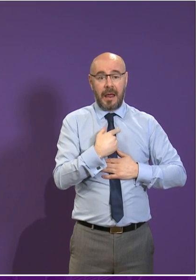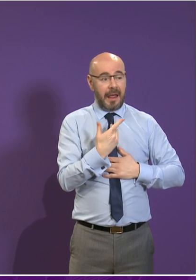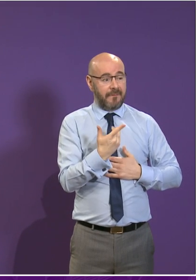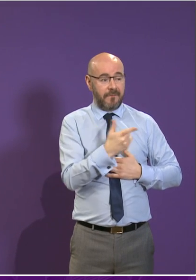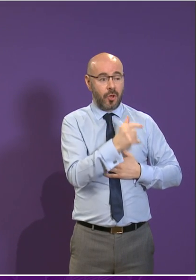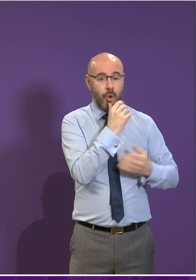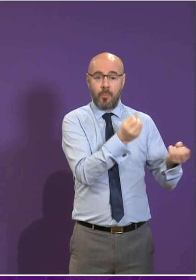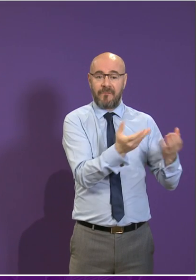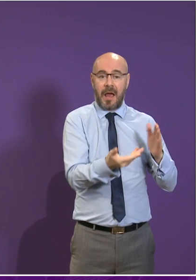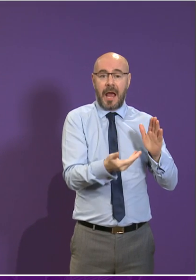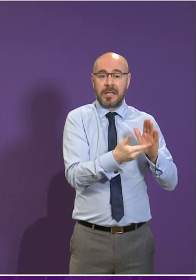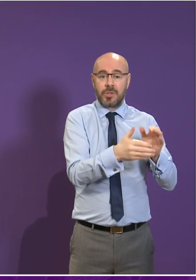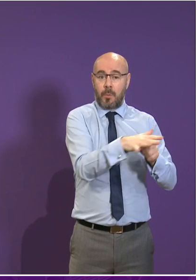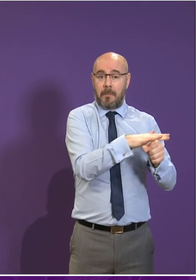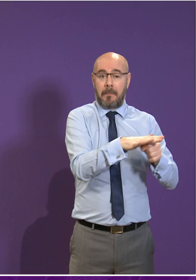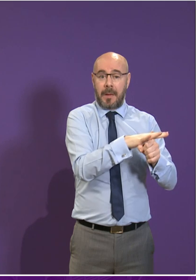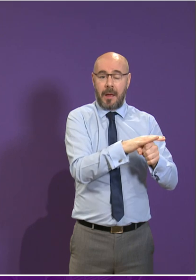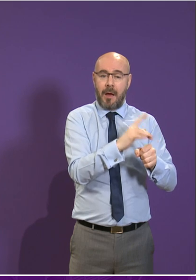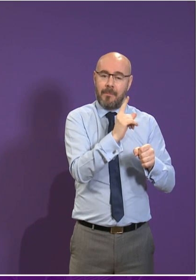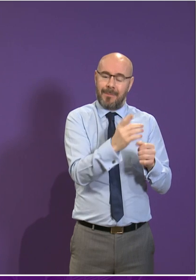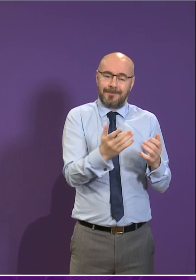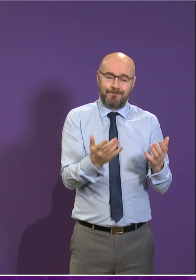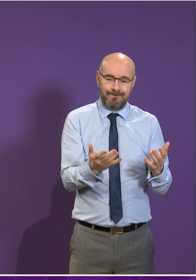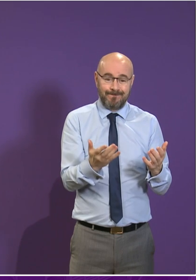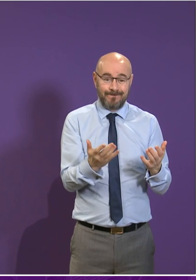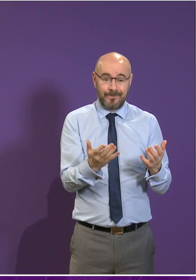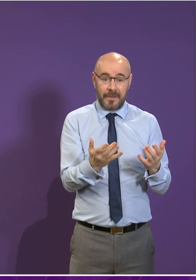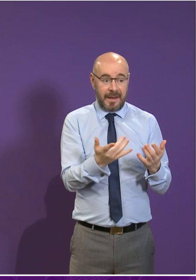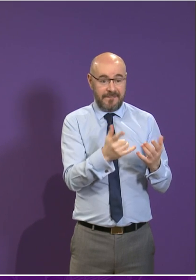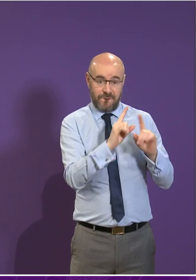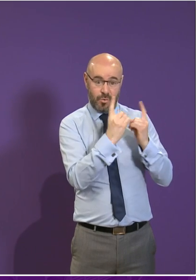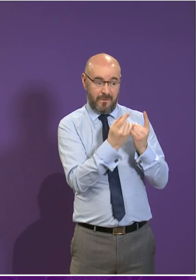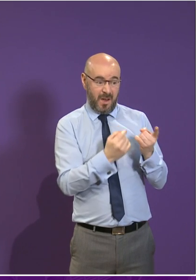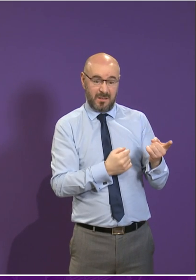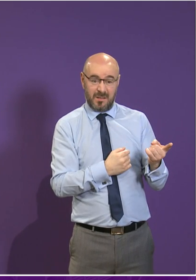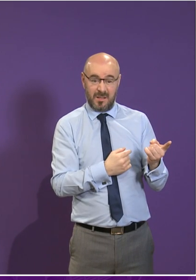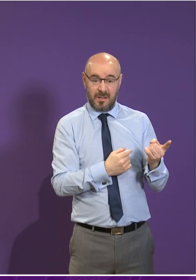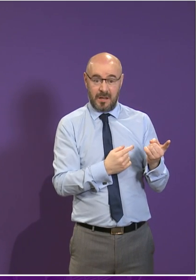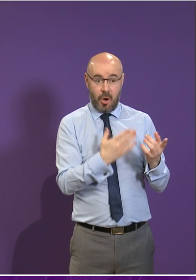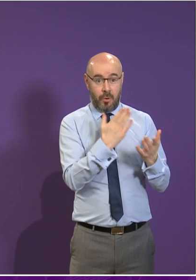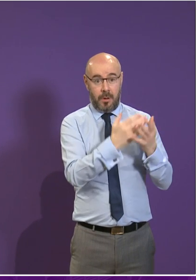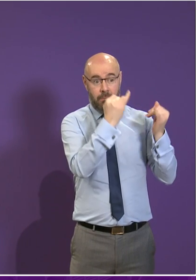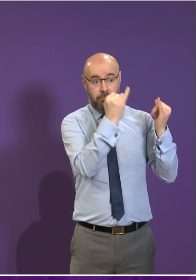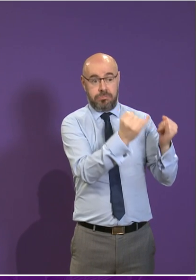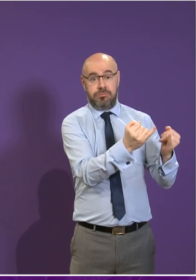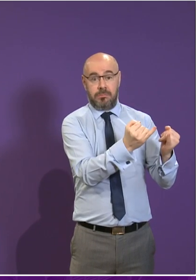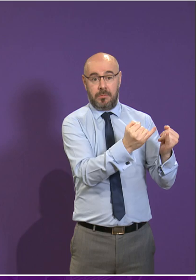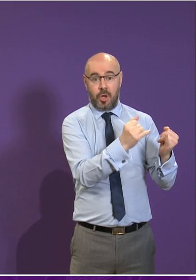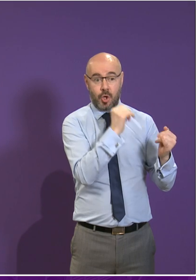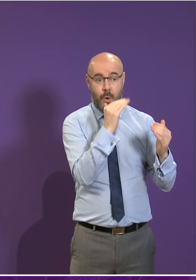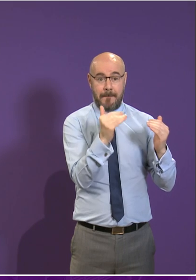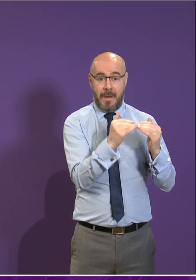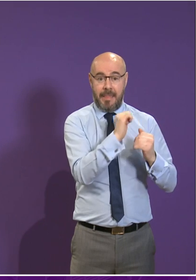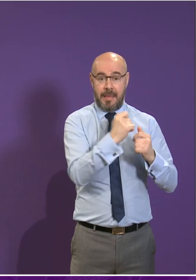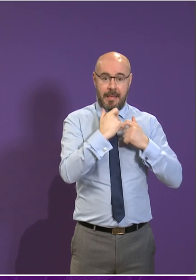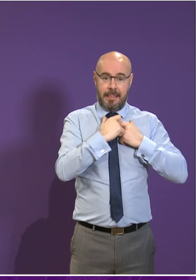been met. But on something like Equalities, then, I mean, if an institution were that bad, it wouldn't be meeting its legal